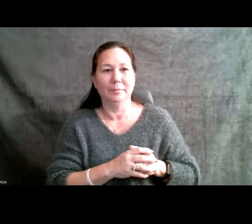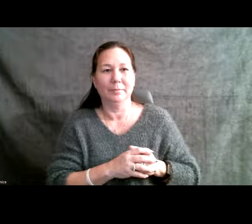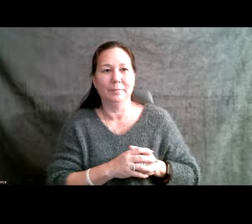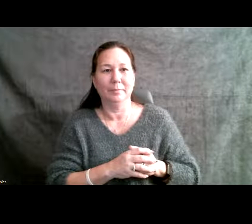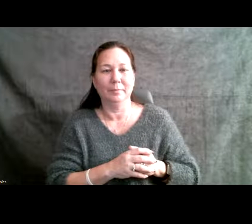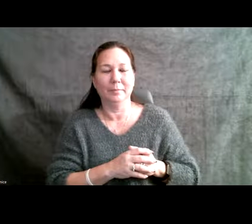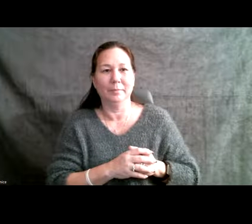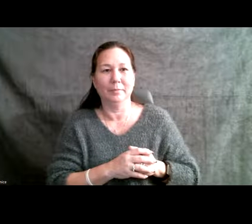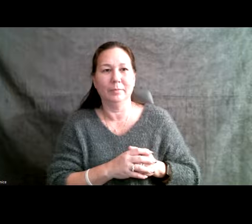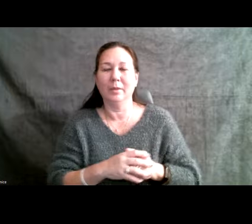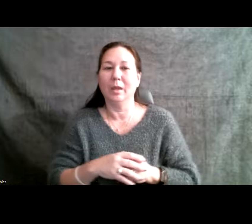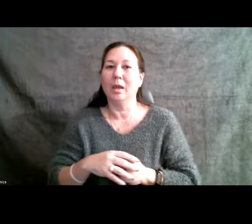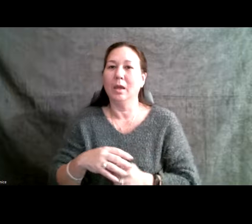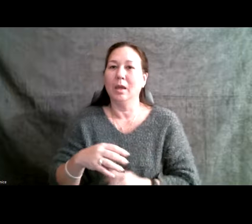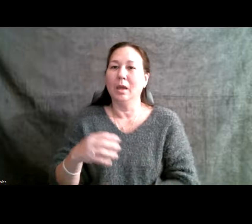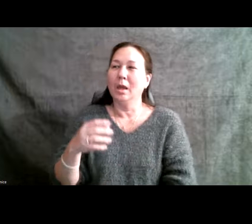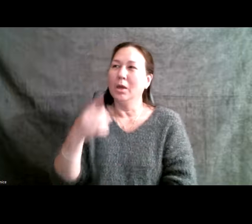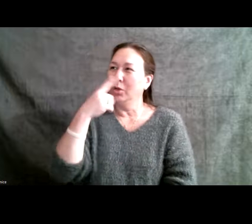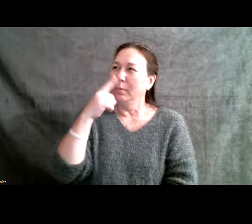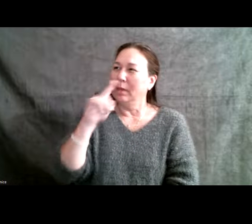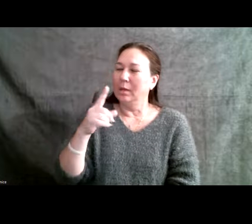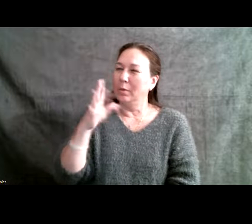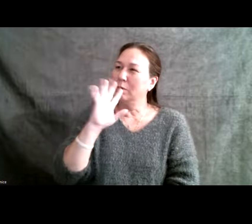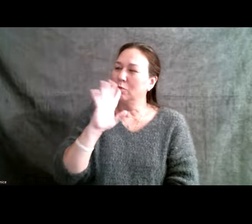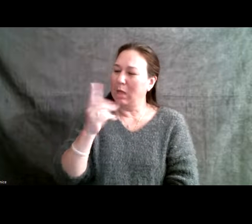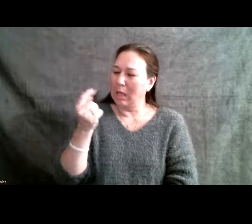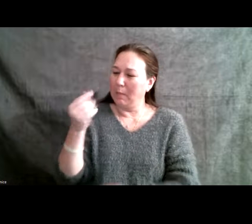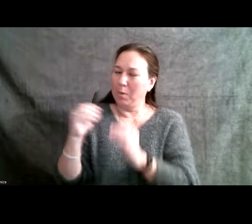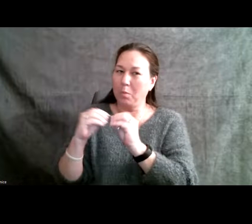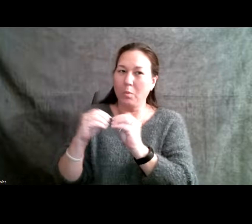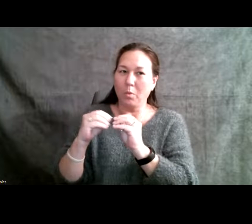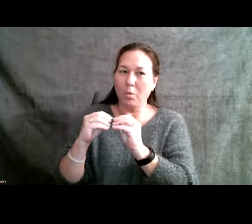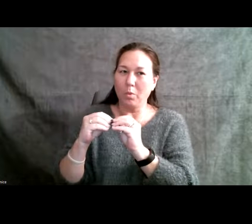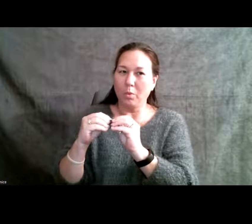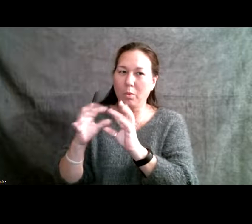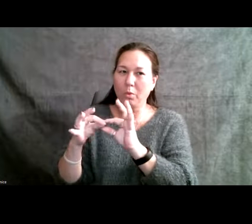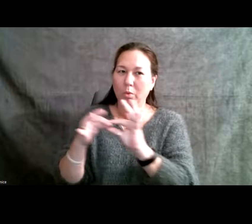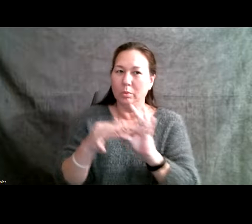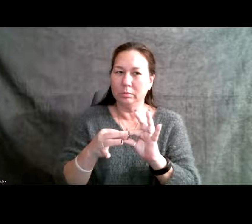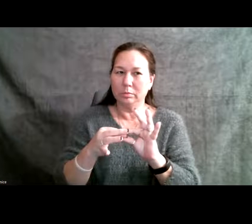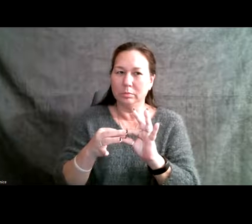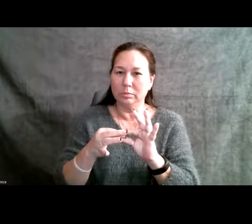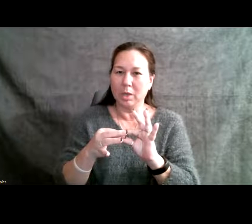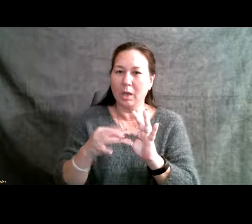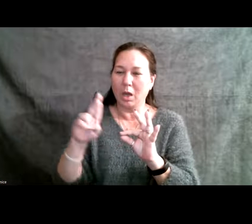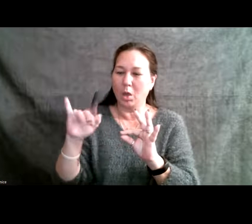Could we talk a bit more about if the way that we've tried